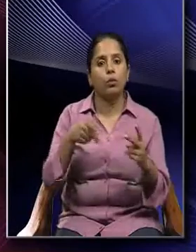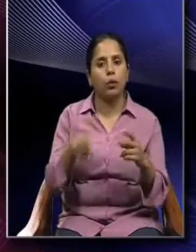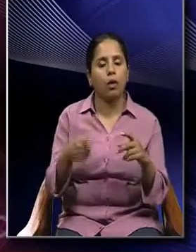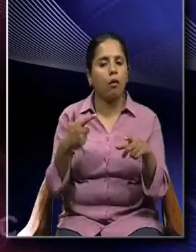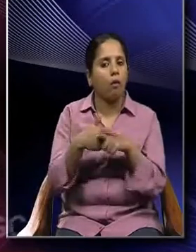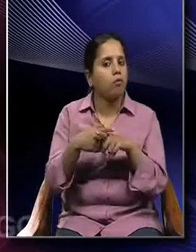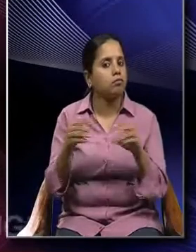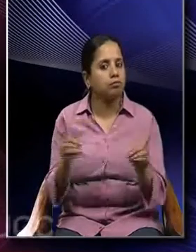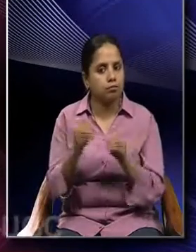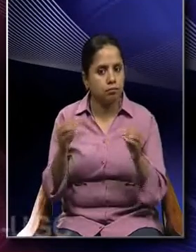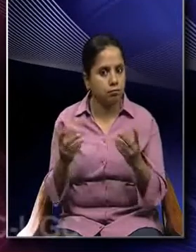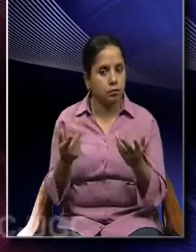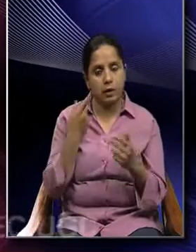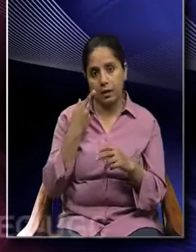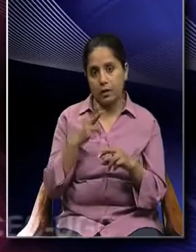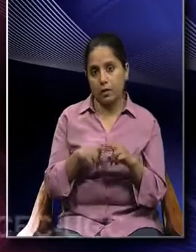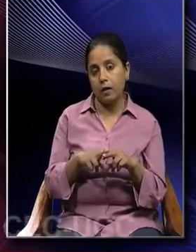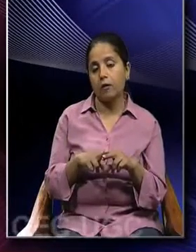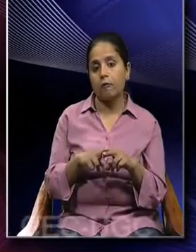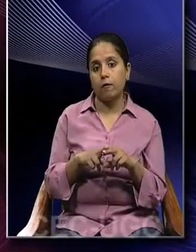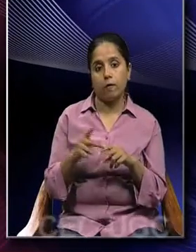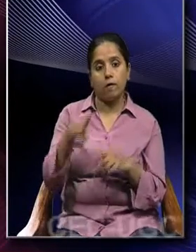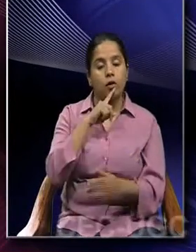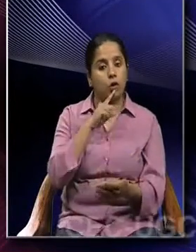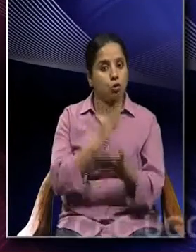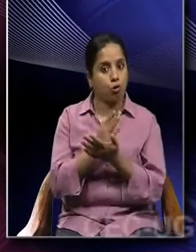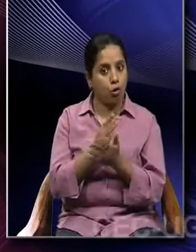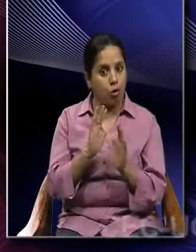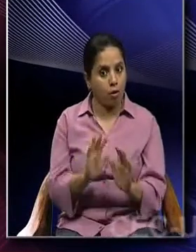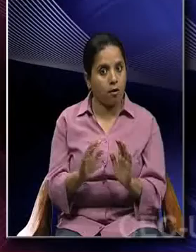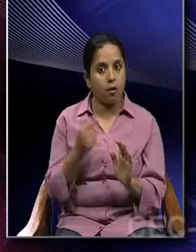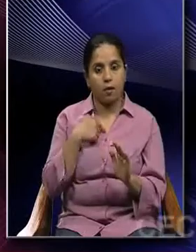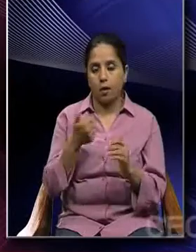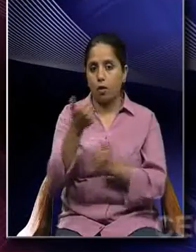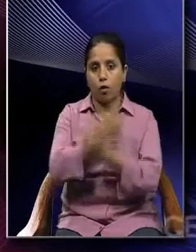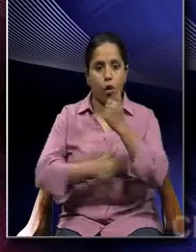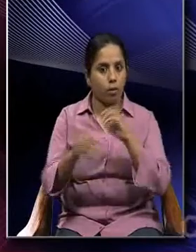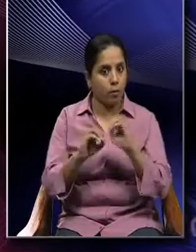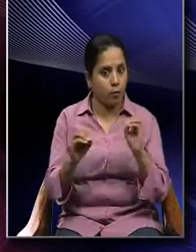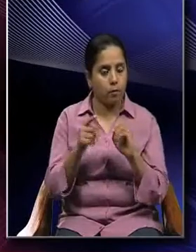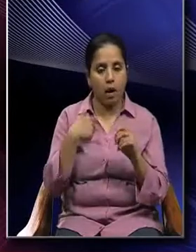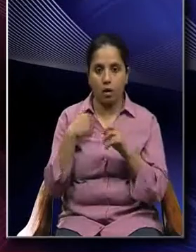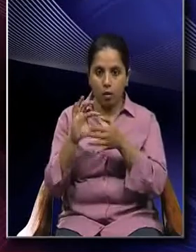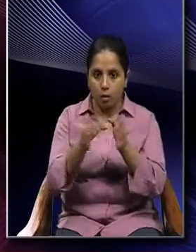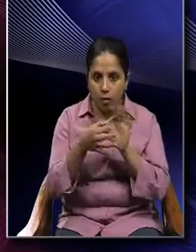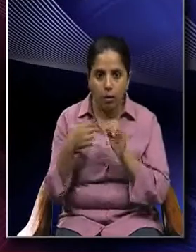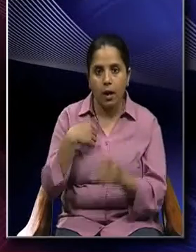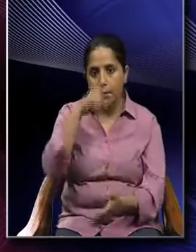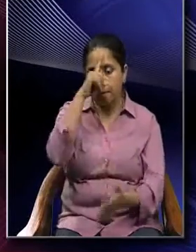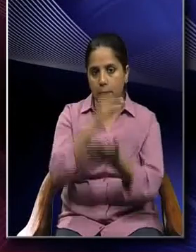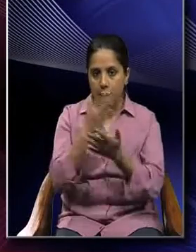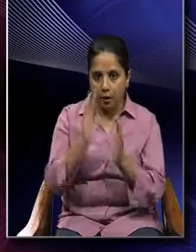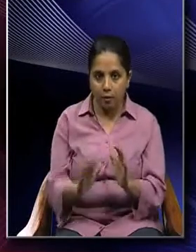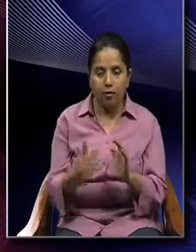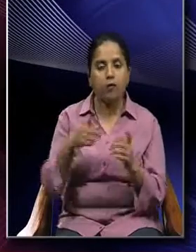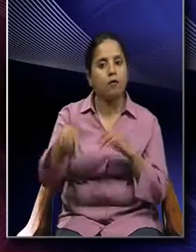conflict? So if we somehow ensure that we are not competitive but we are cooperative, we believe in coexistence,